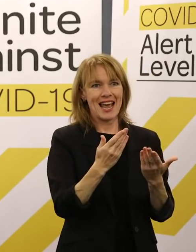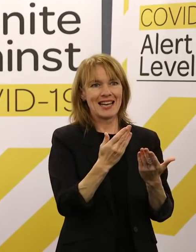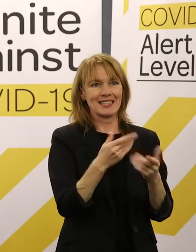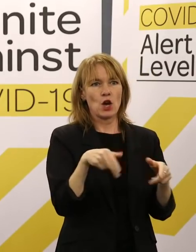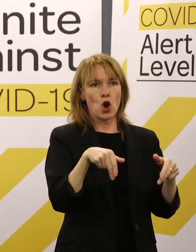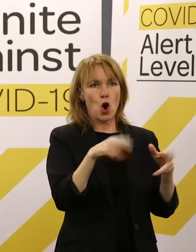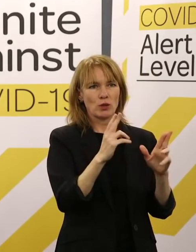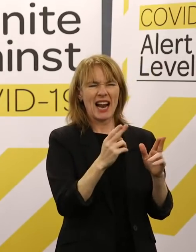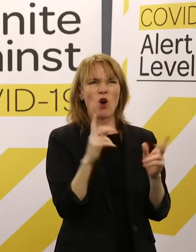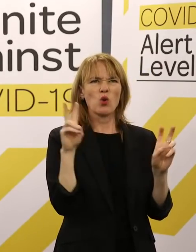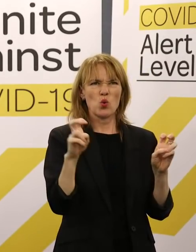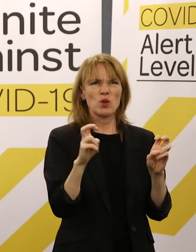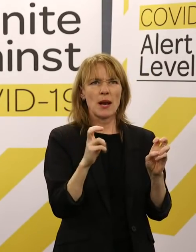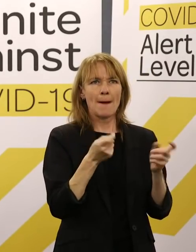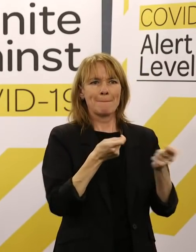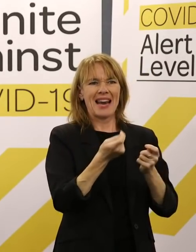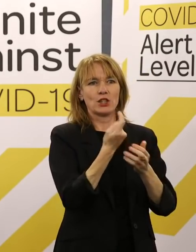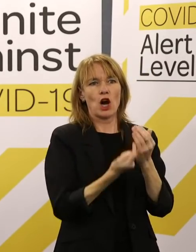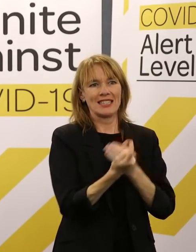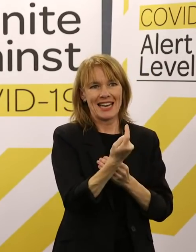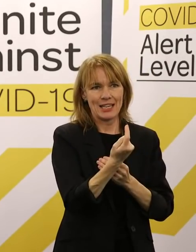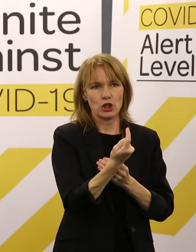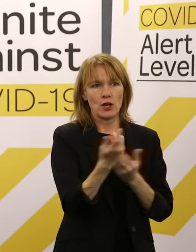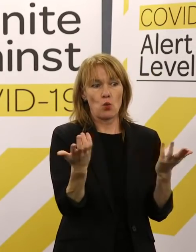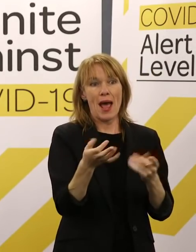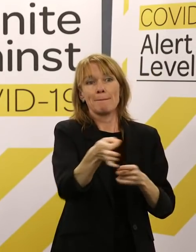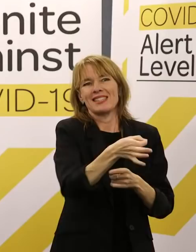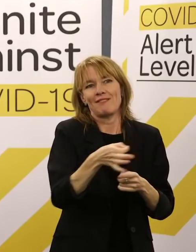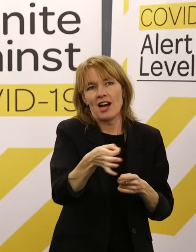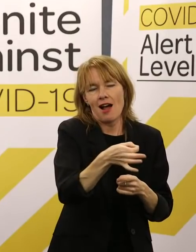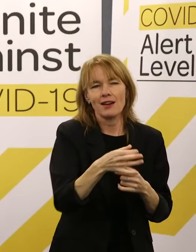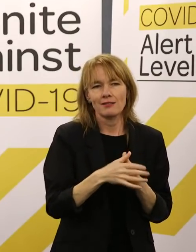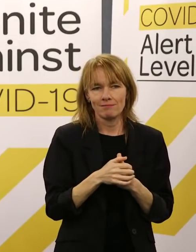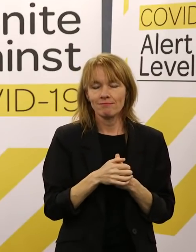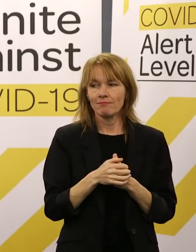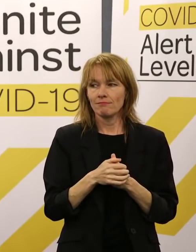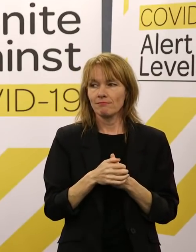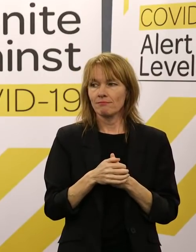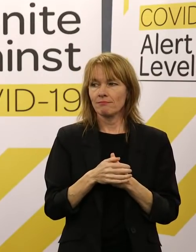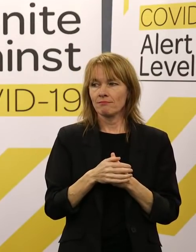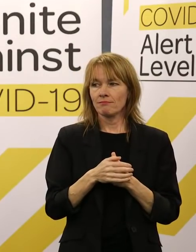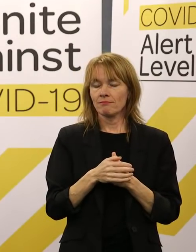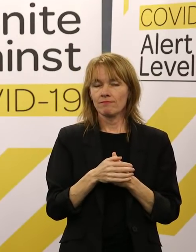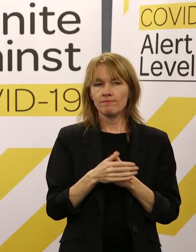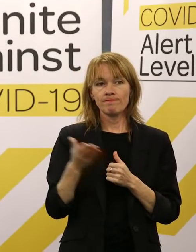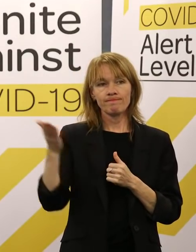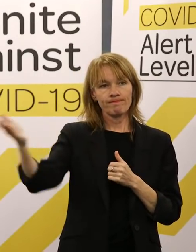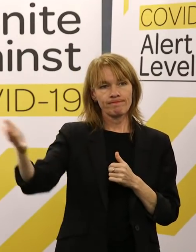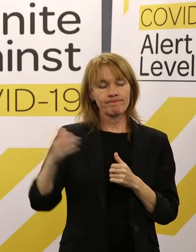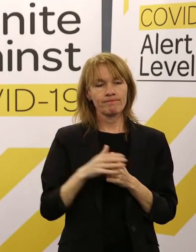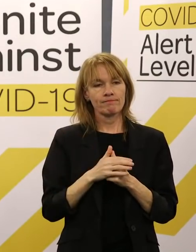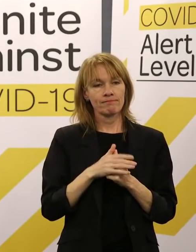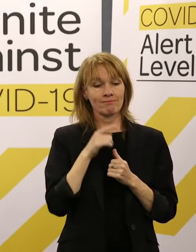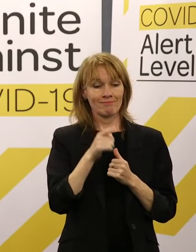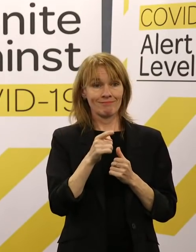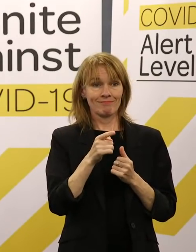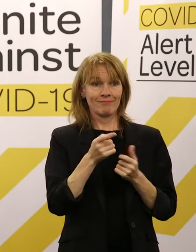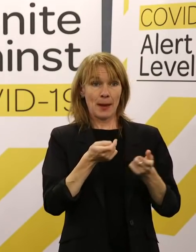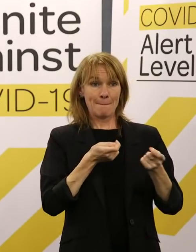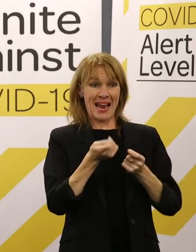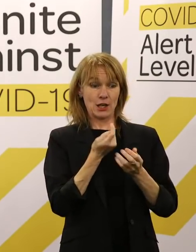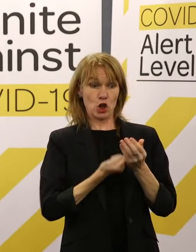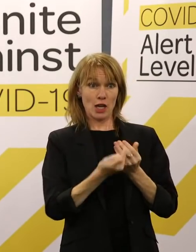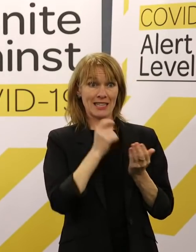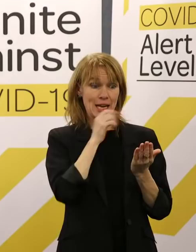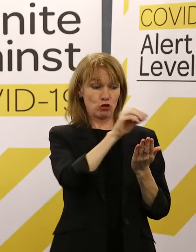self-isolation, managed isolation as well. So just going back to the managed isolation report, were you told by health officials that they didn't